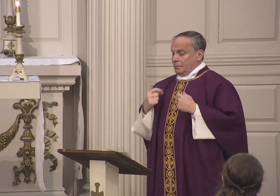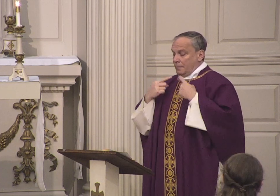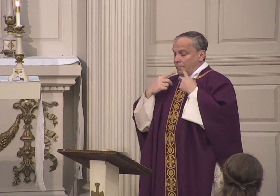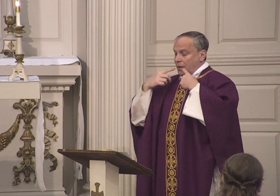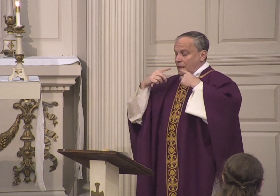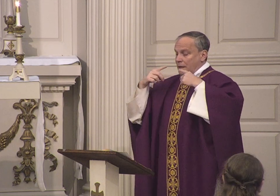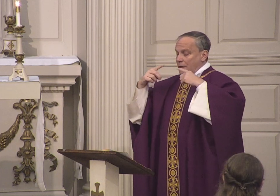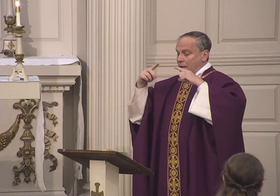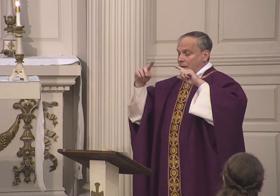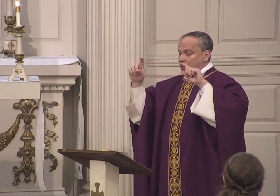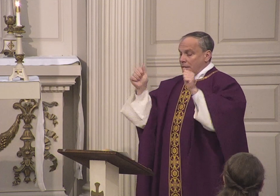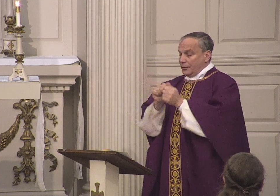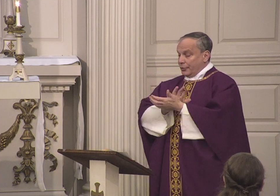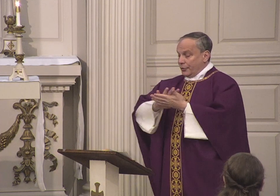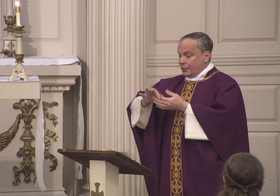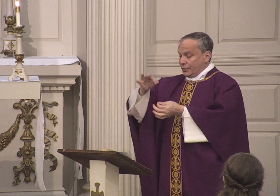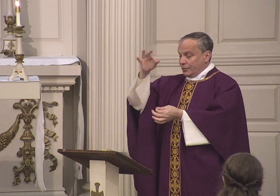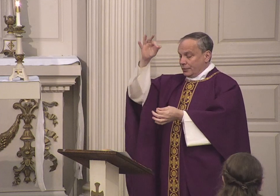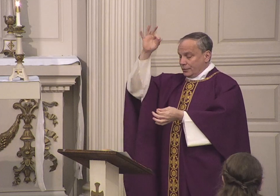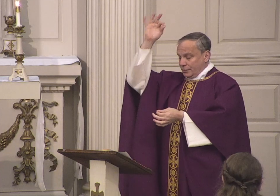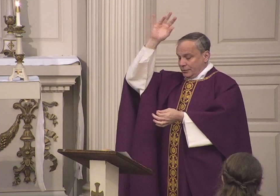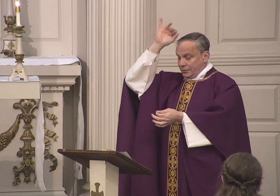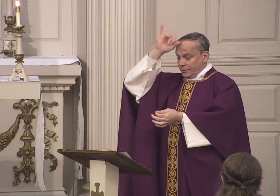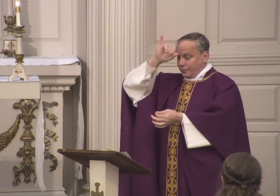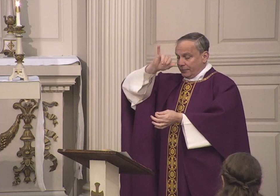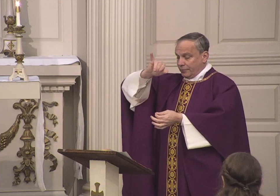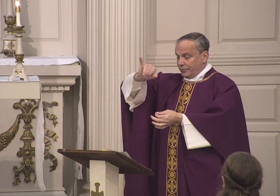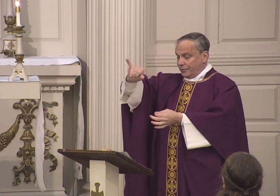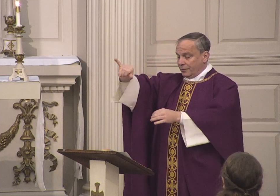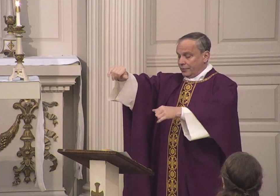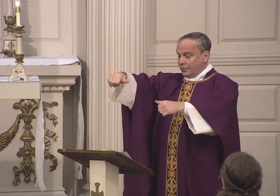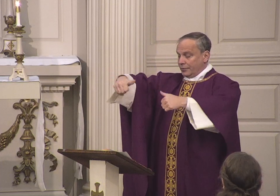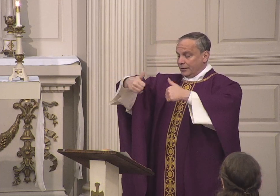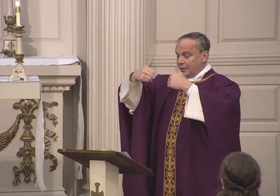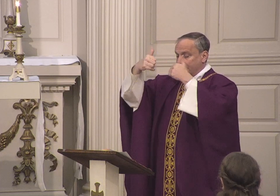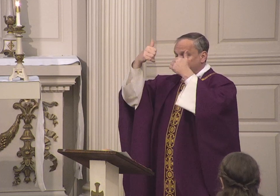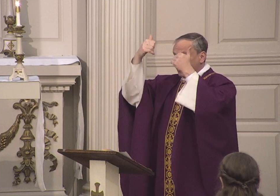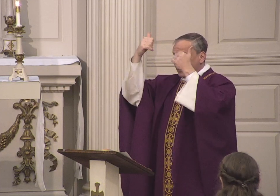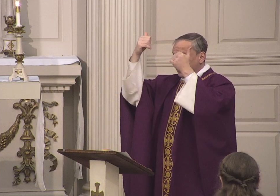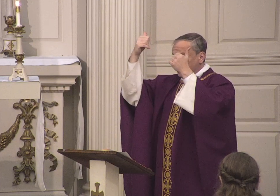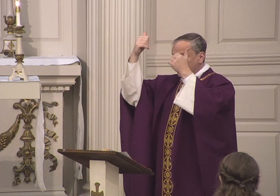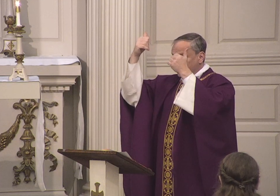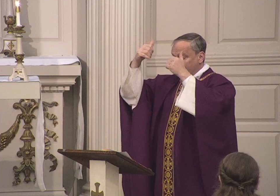may rise through the Holy Spirit to eternal life.